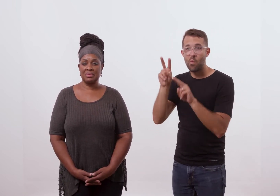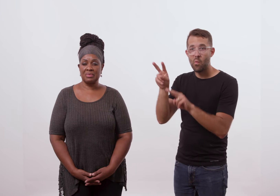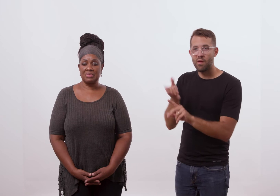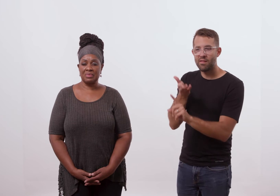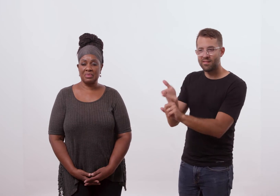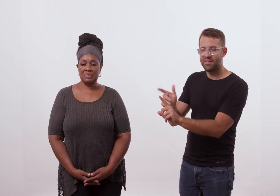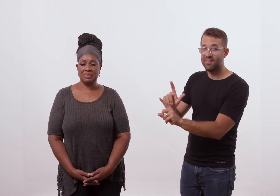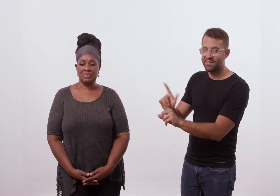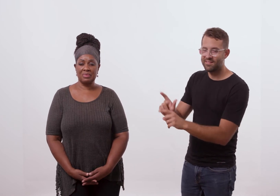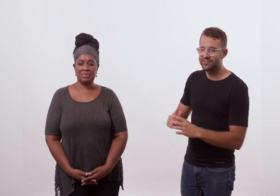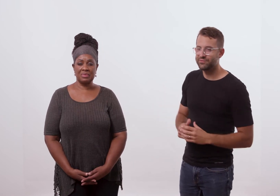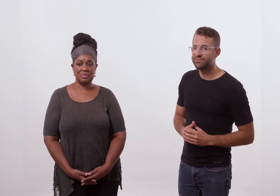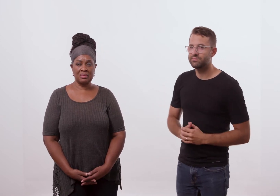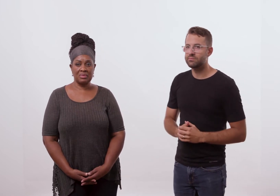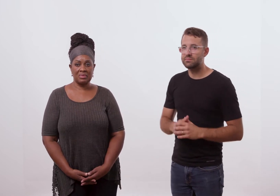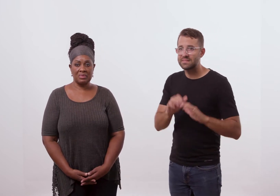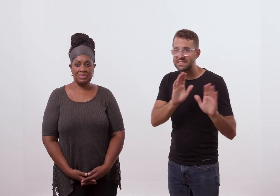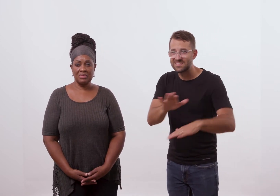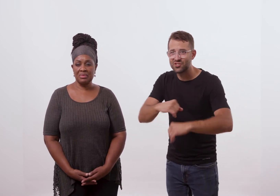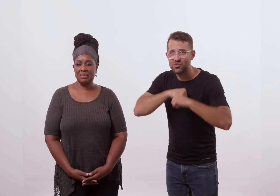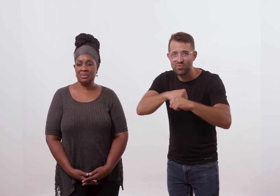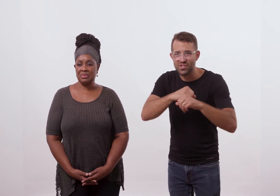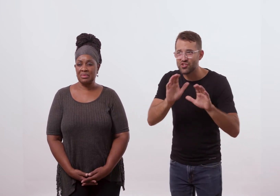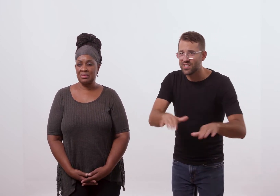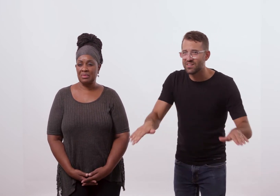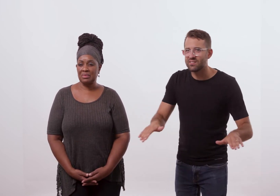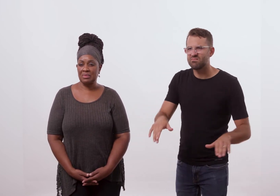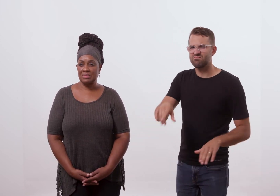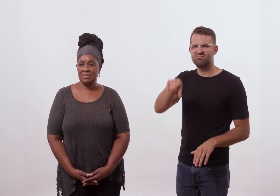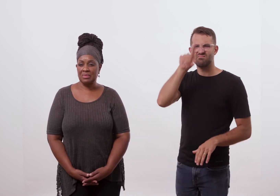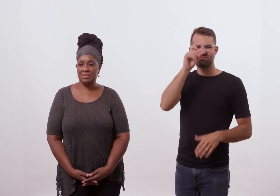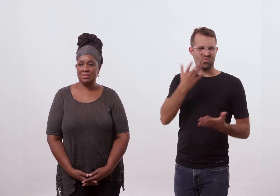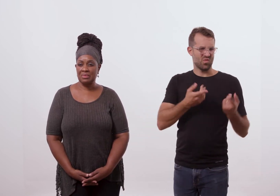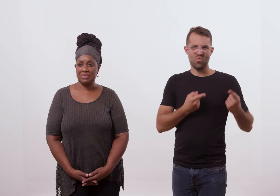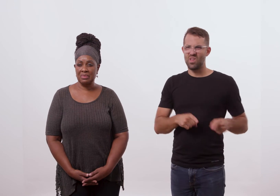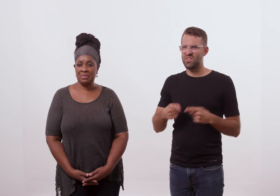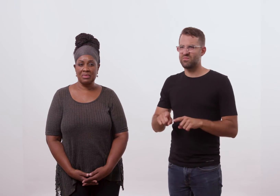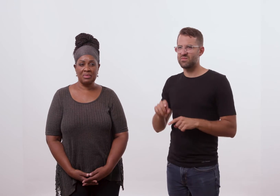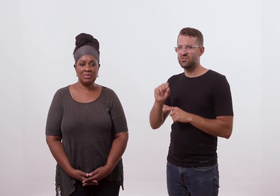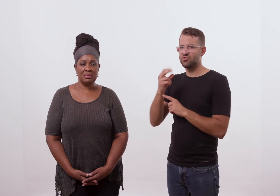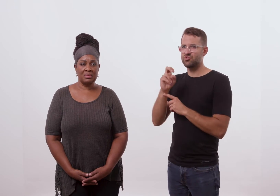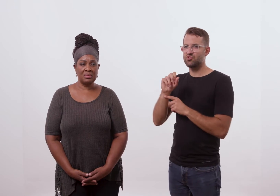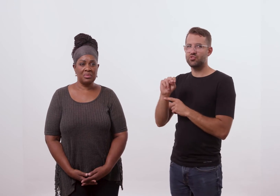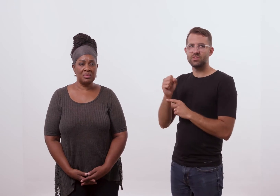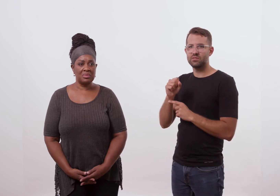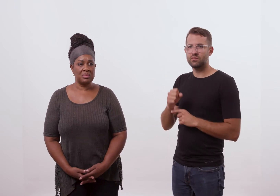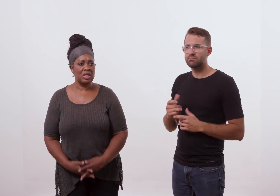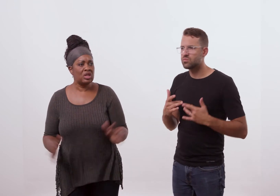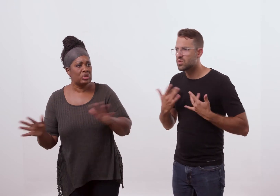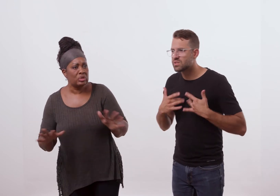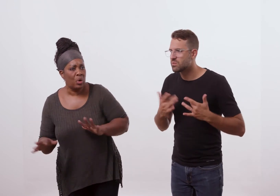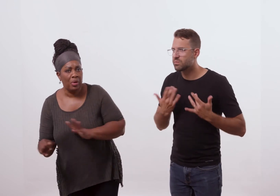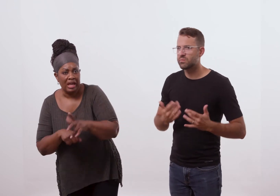children. What's going on? I'll be cursed if I know. Shenshin, what's this all about? Don't worry, we have plenty of time.